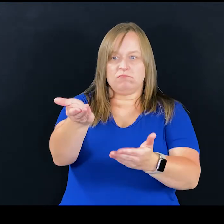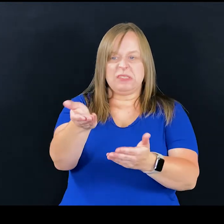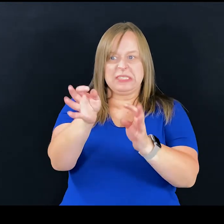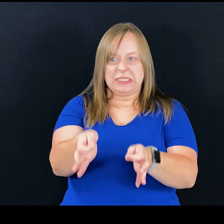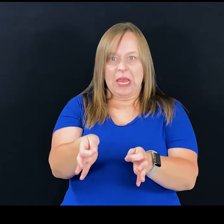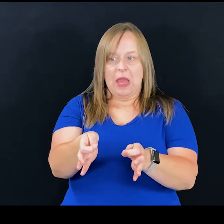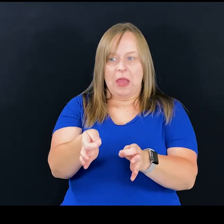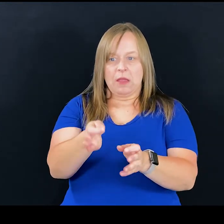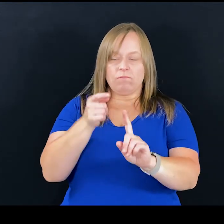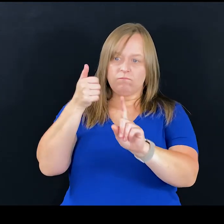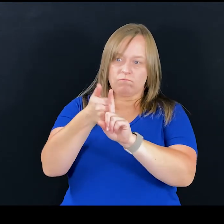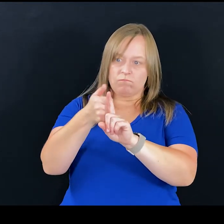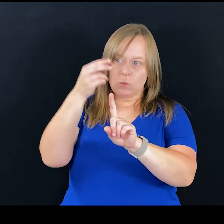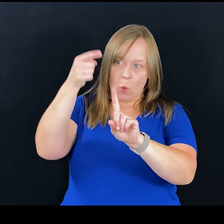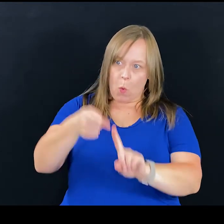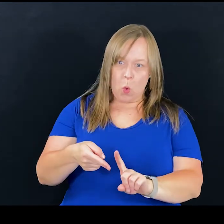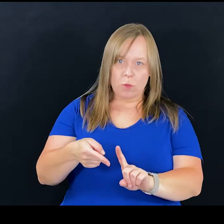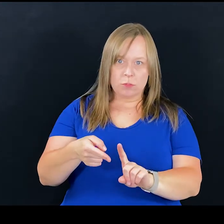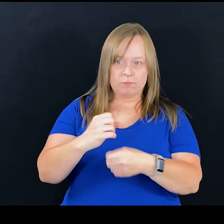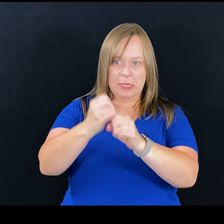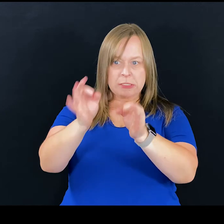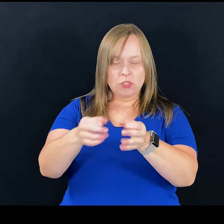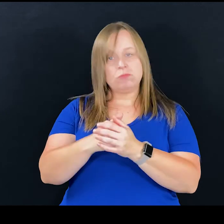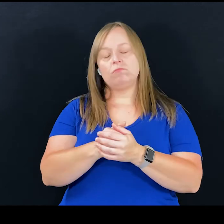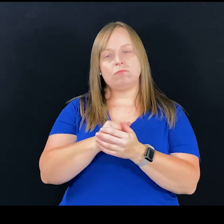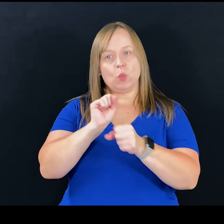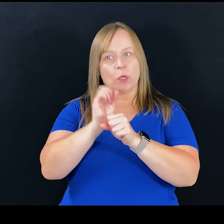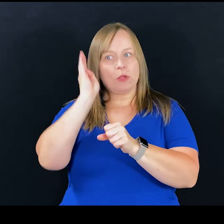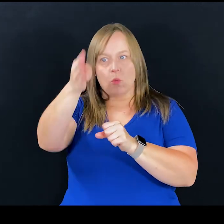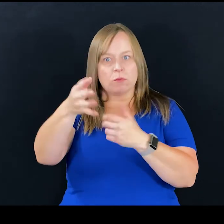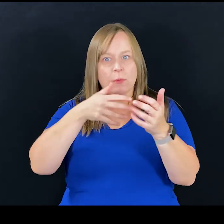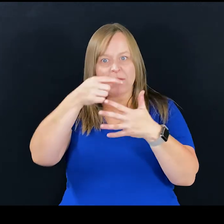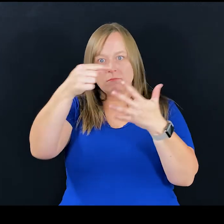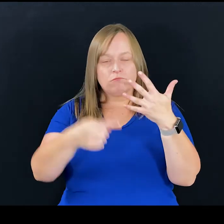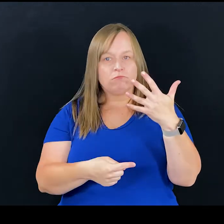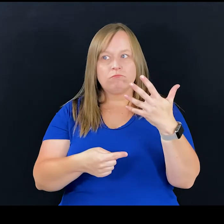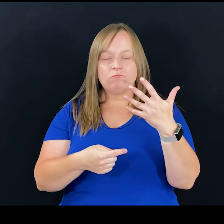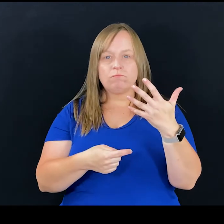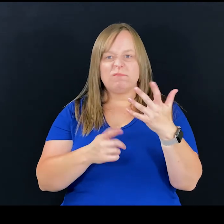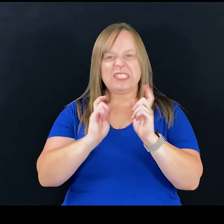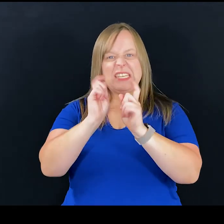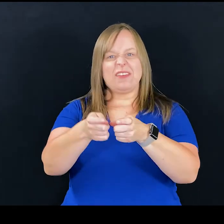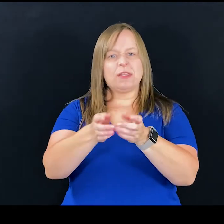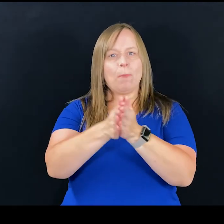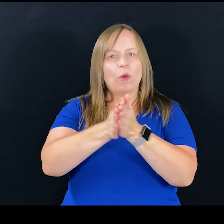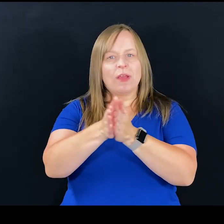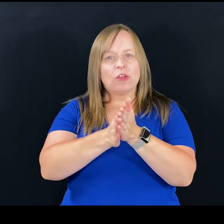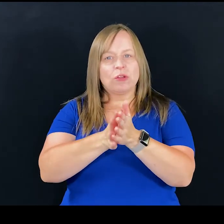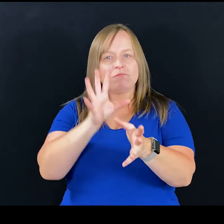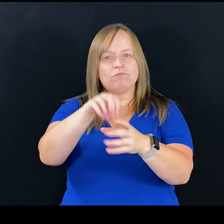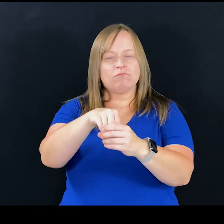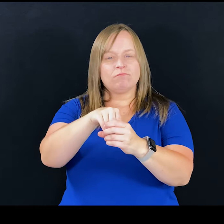authority to decide what their own goals are, what they're working towards, it gives them